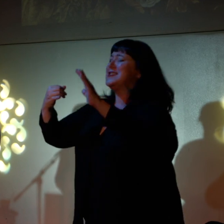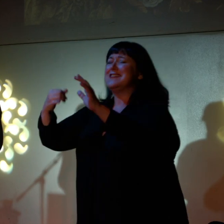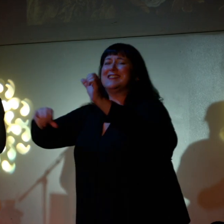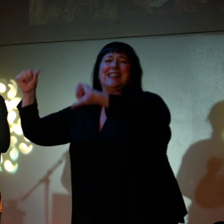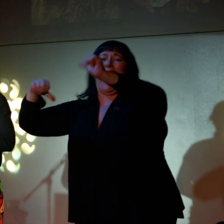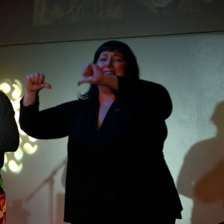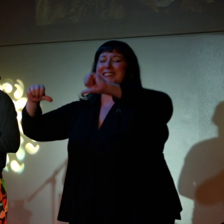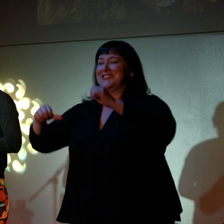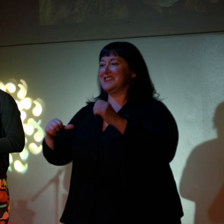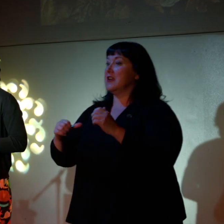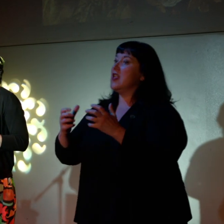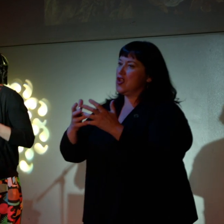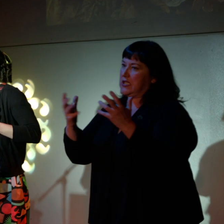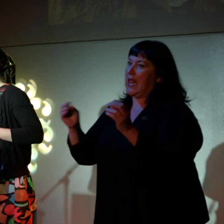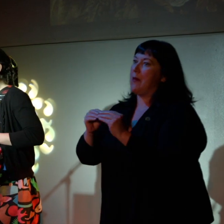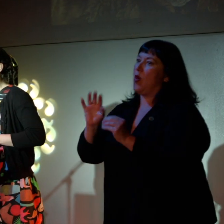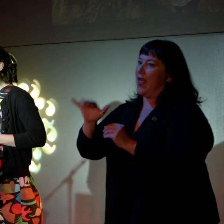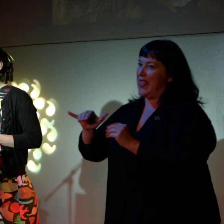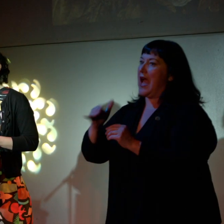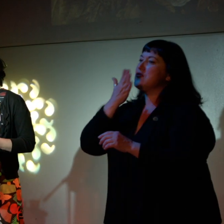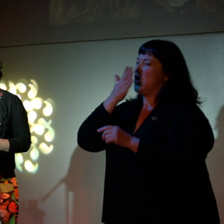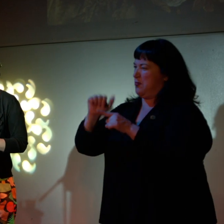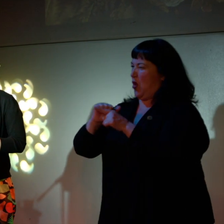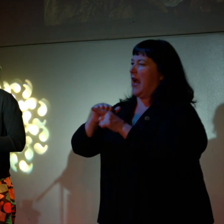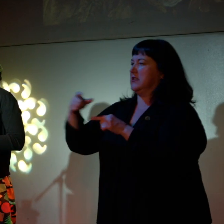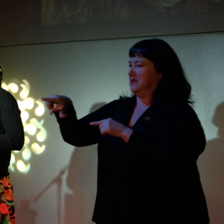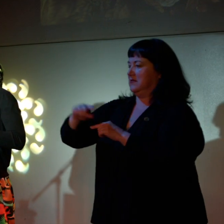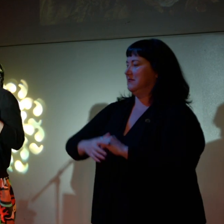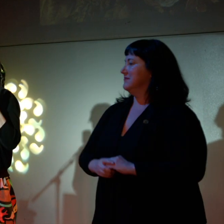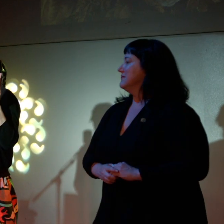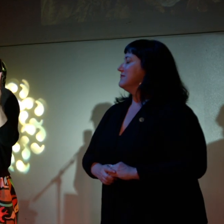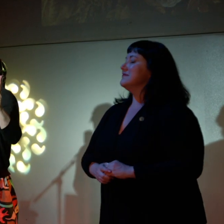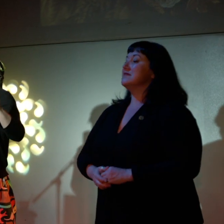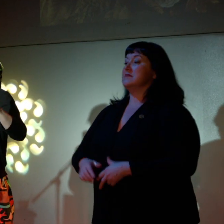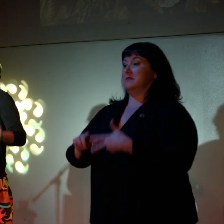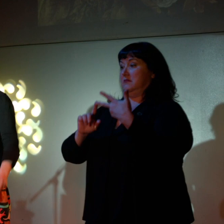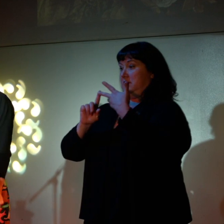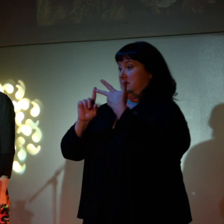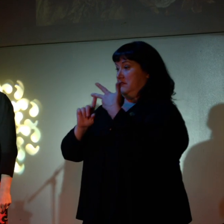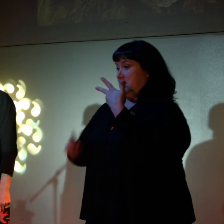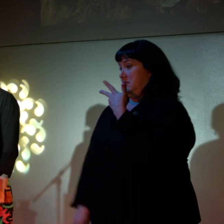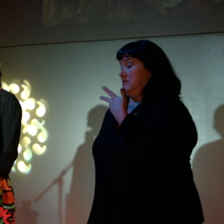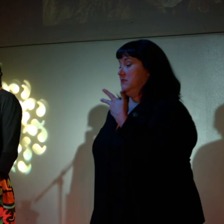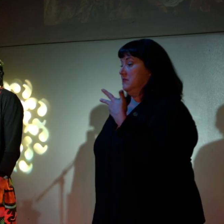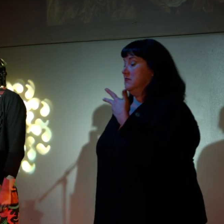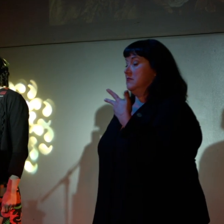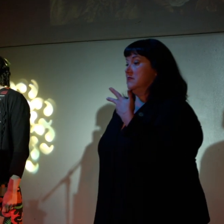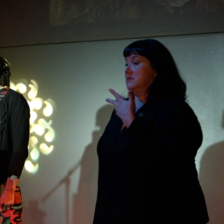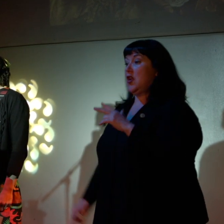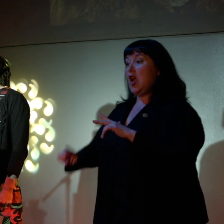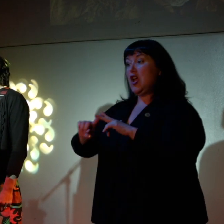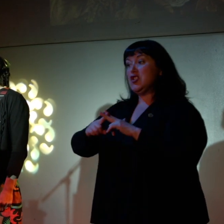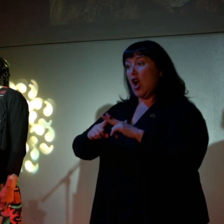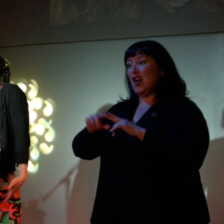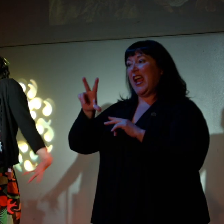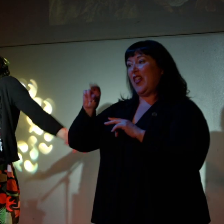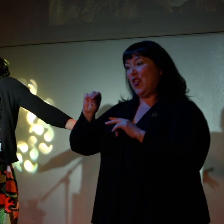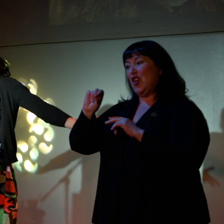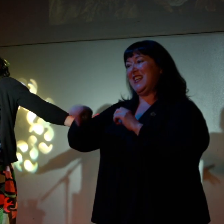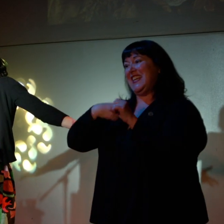There's gonna be more of that. Good practice. And three, starting 30 years of war.